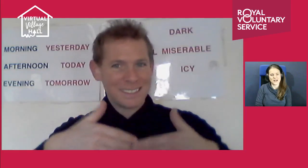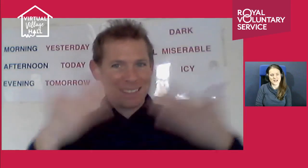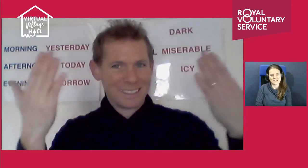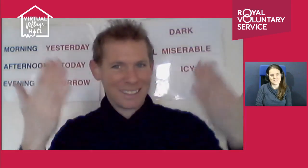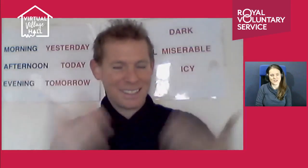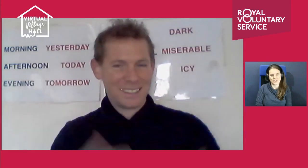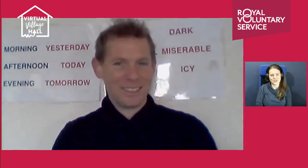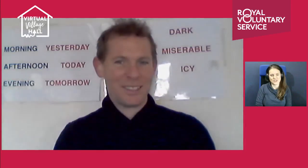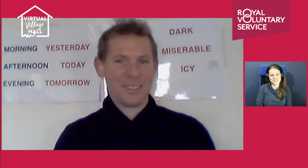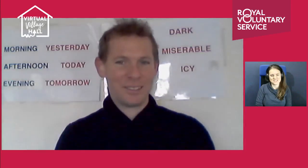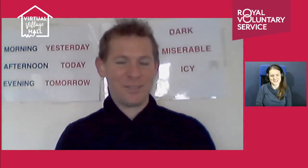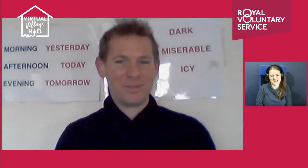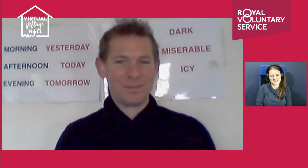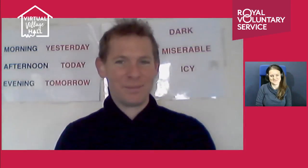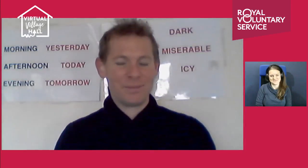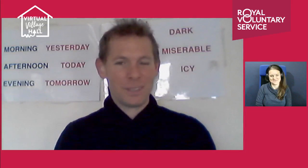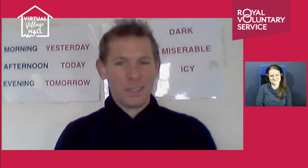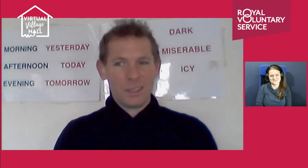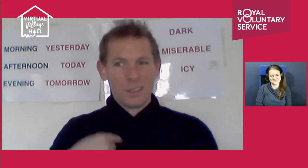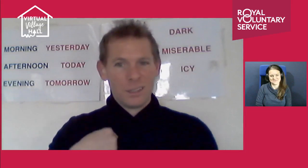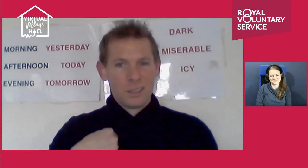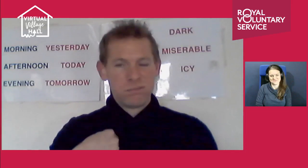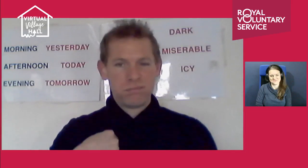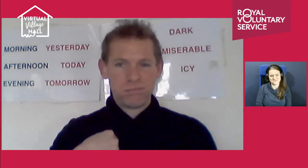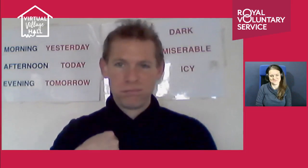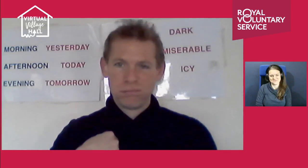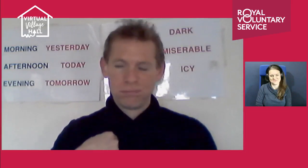So have a good day.